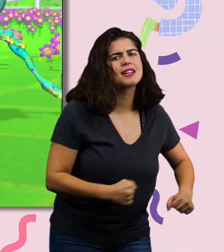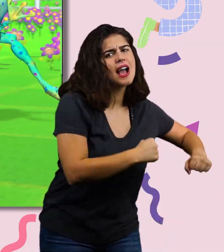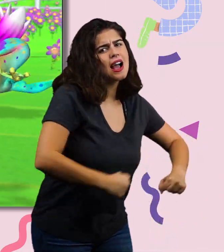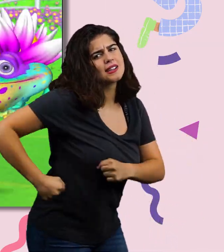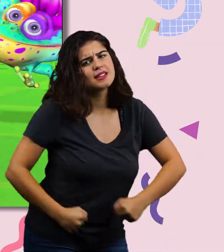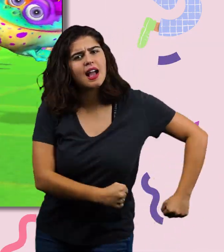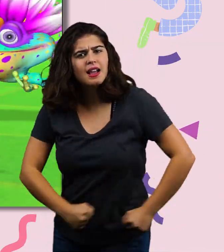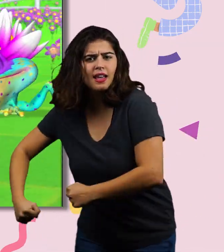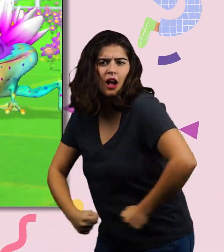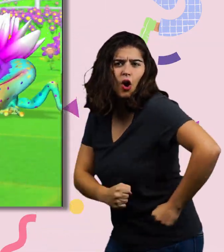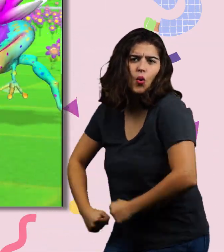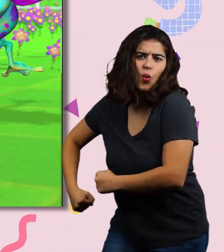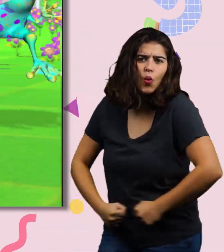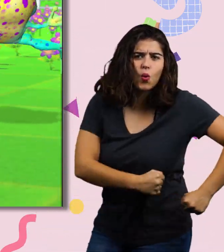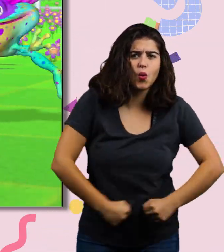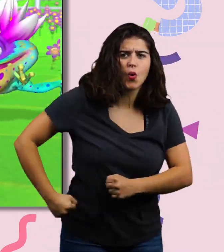farm,